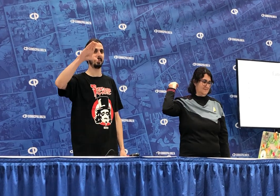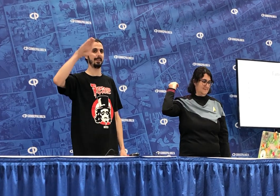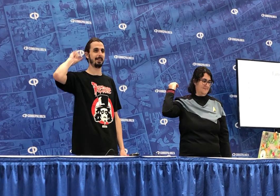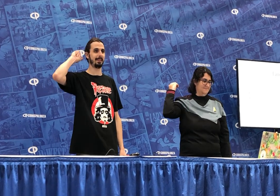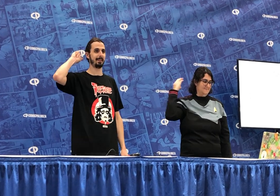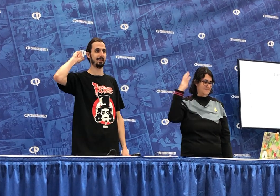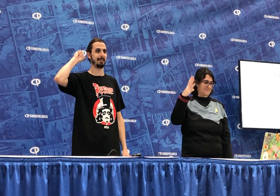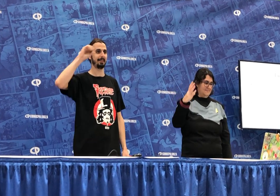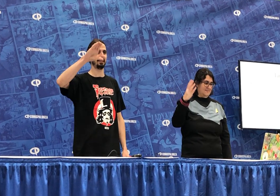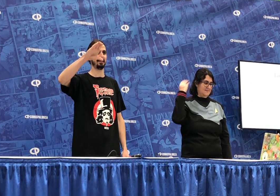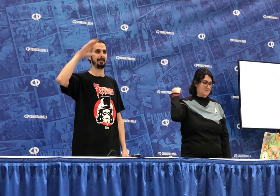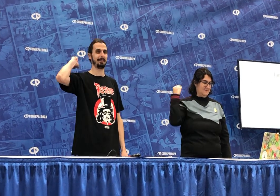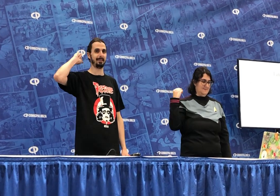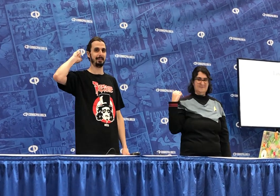back in the past, timeless.